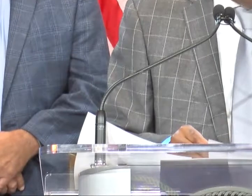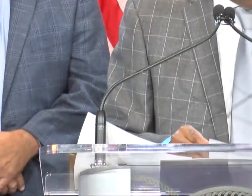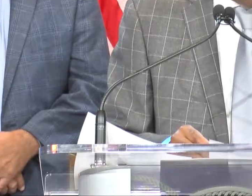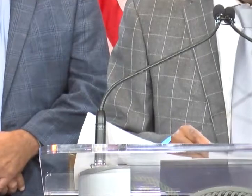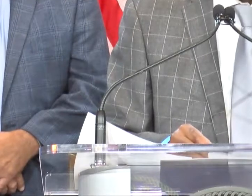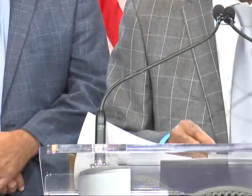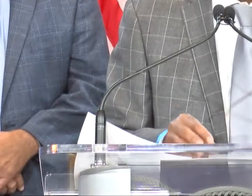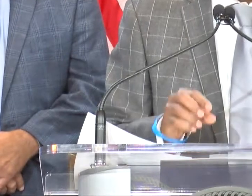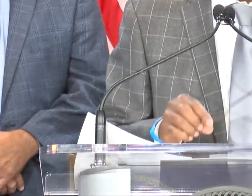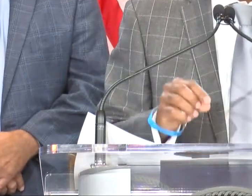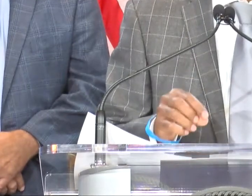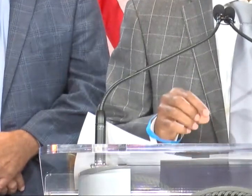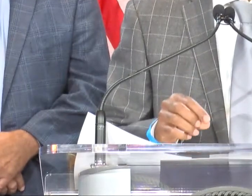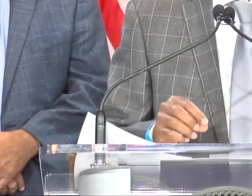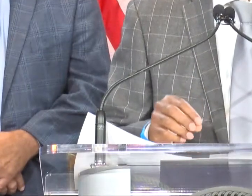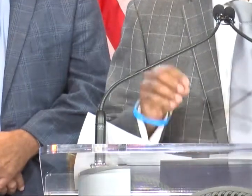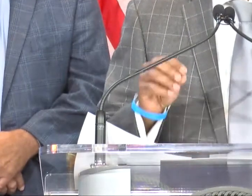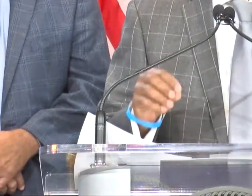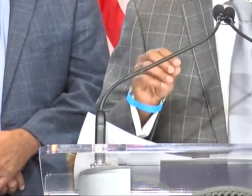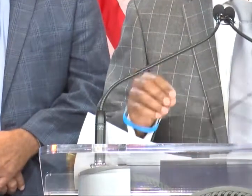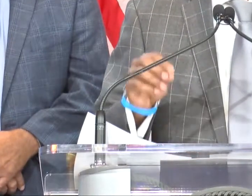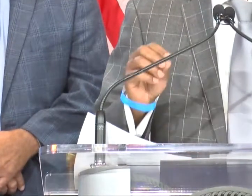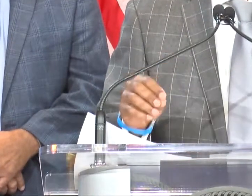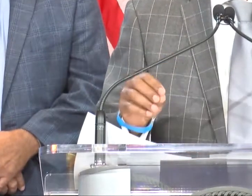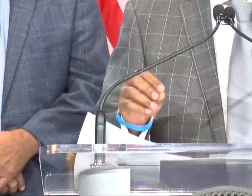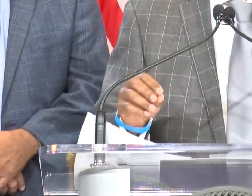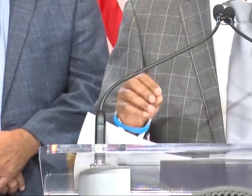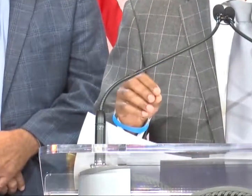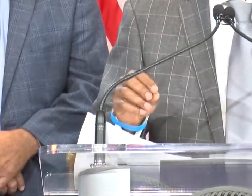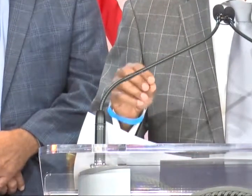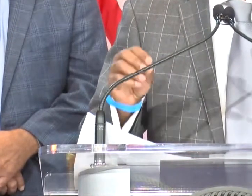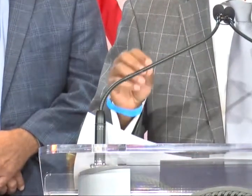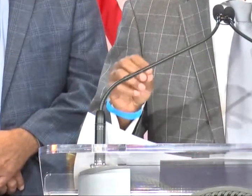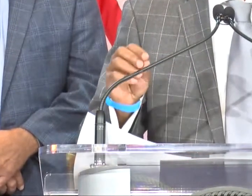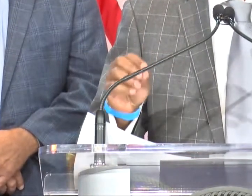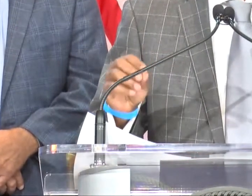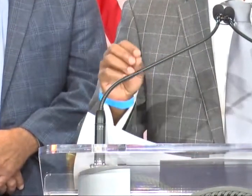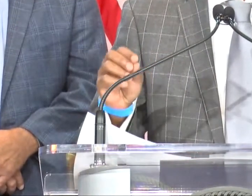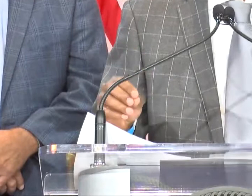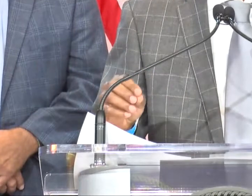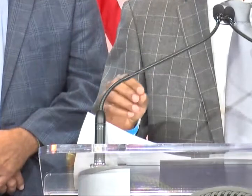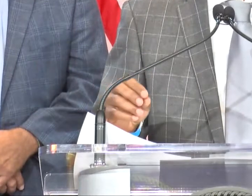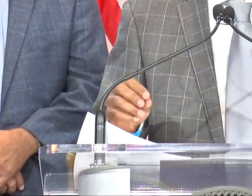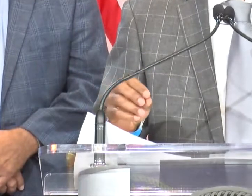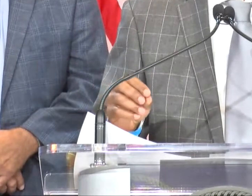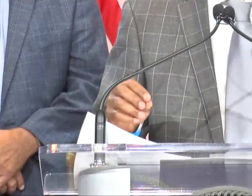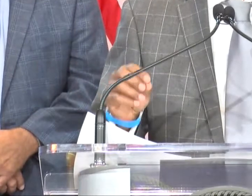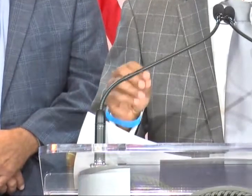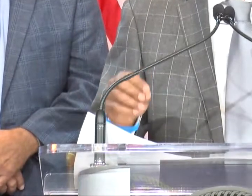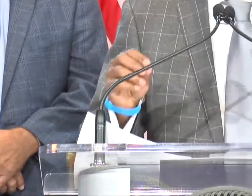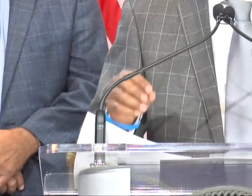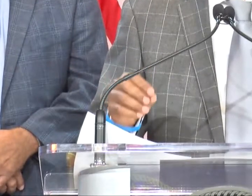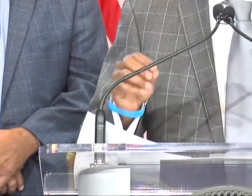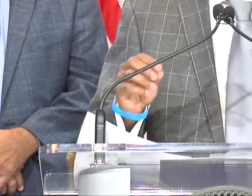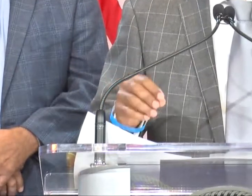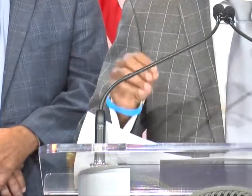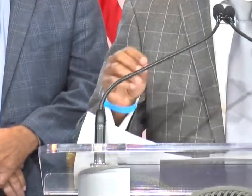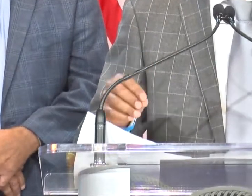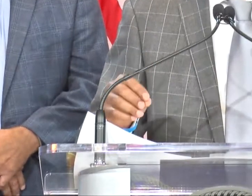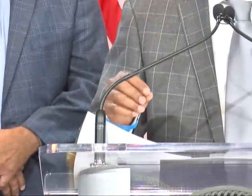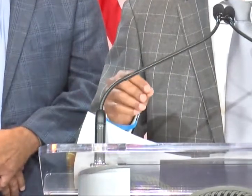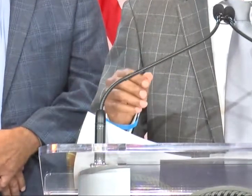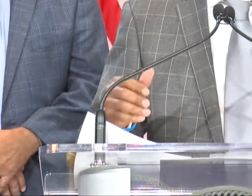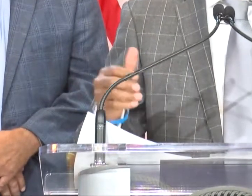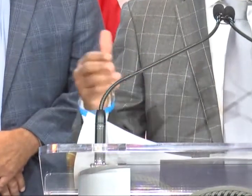Act. And in some cases, it's not just about reducing the number of bedrooms. It may be about